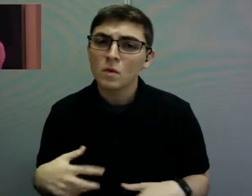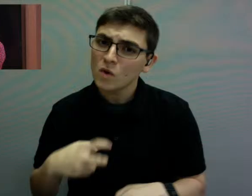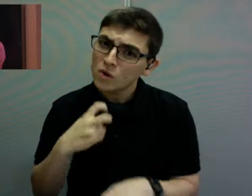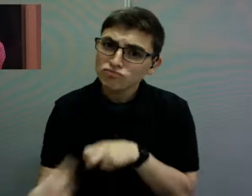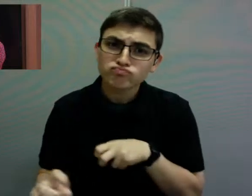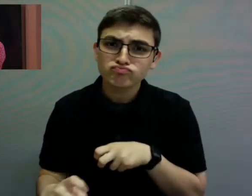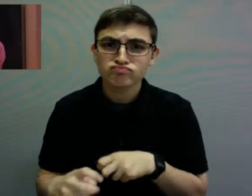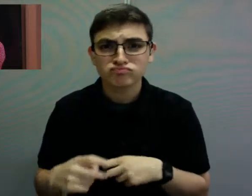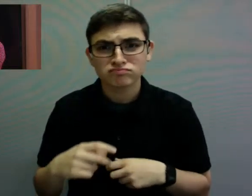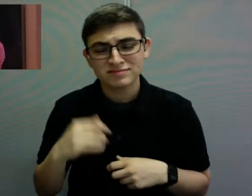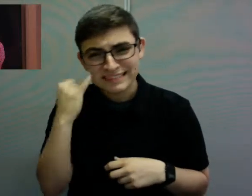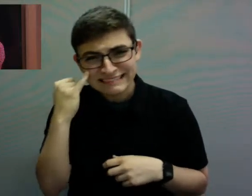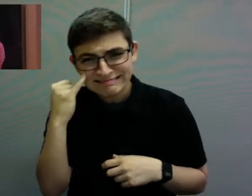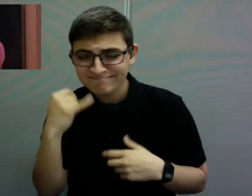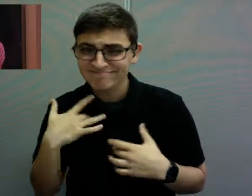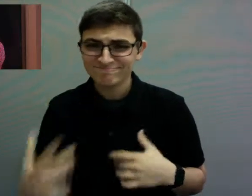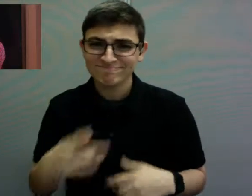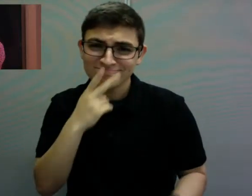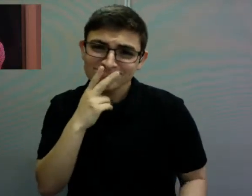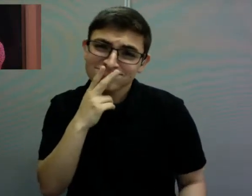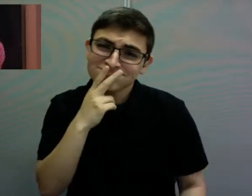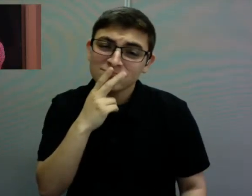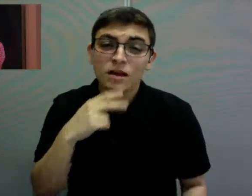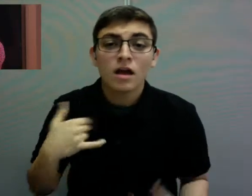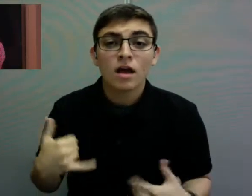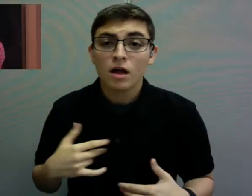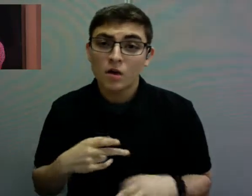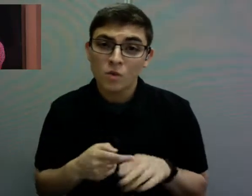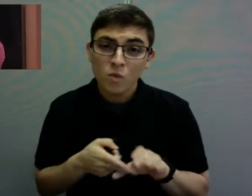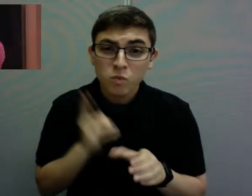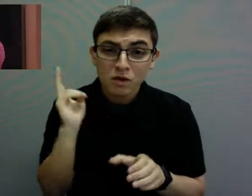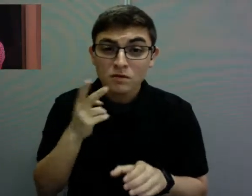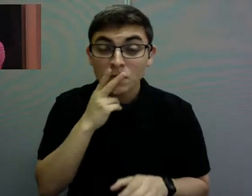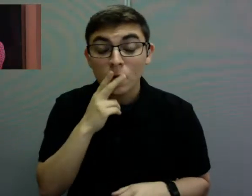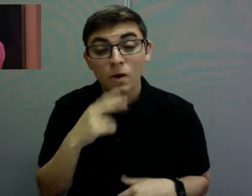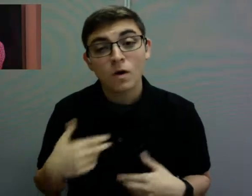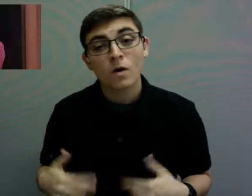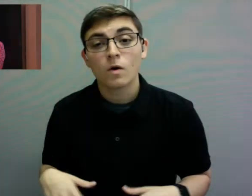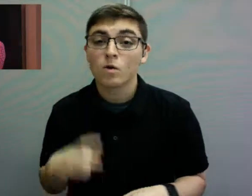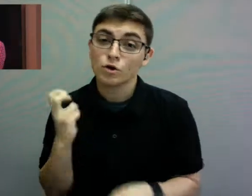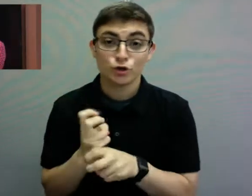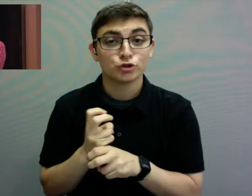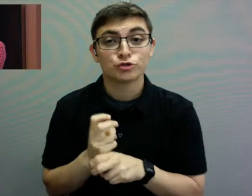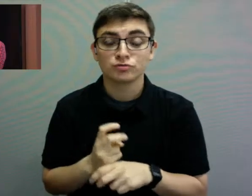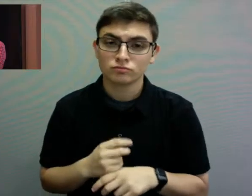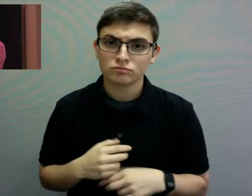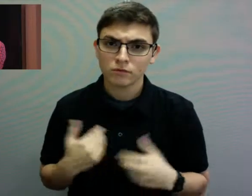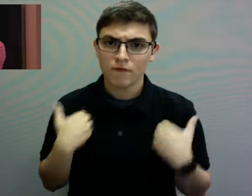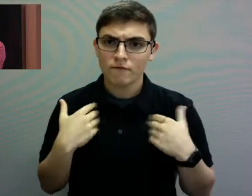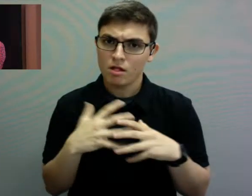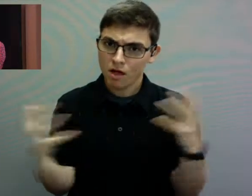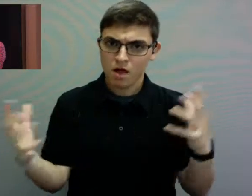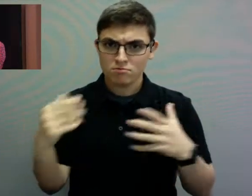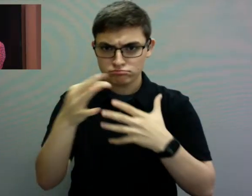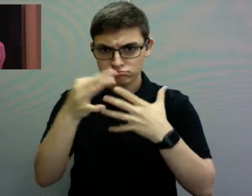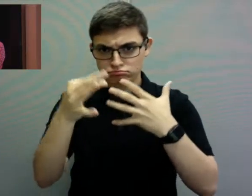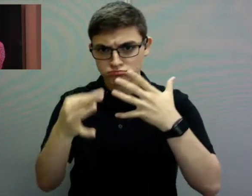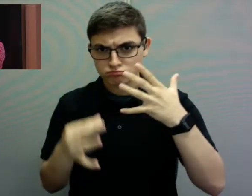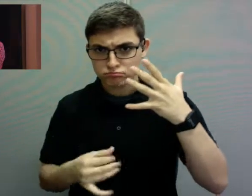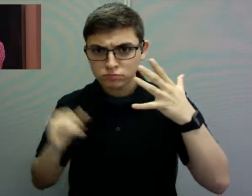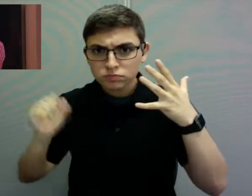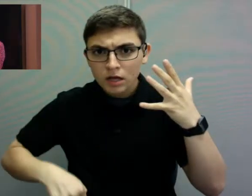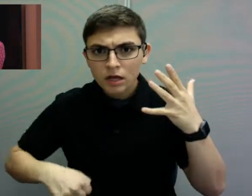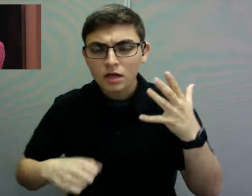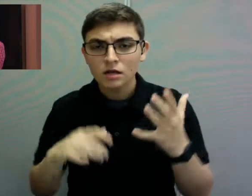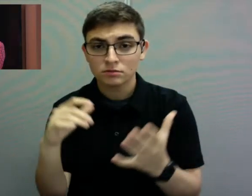tough if you're a regular smoker. And quitting is very difficult. However, now we have lots of new options.